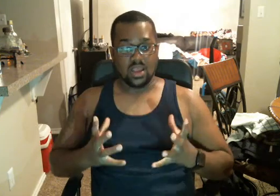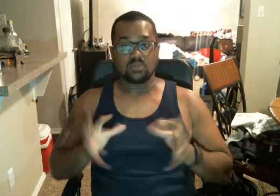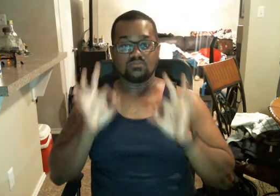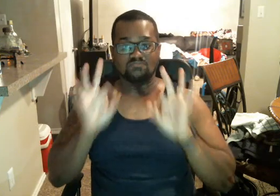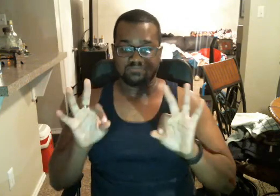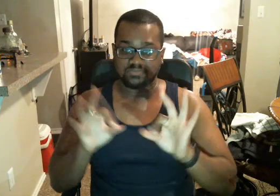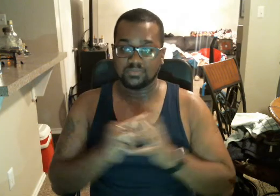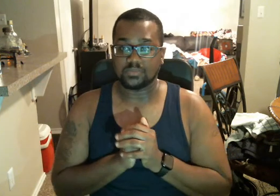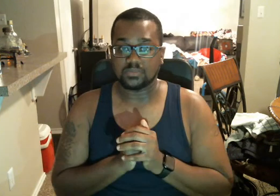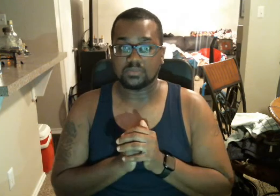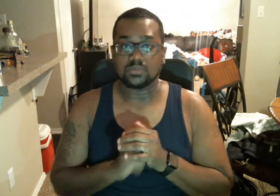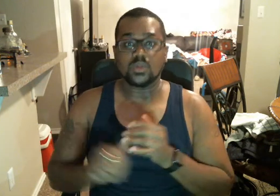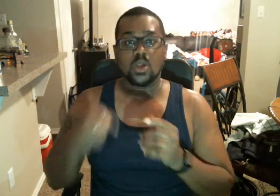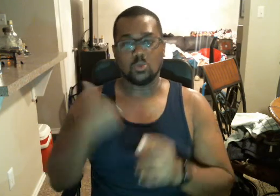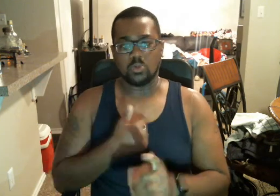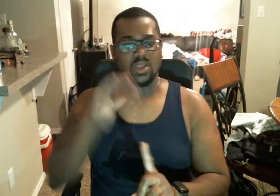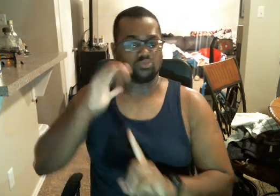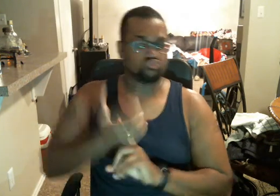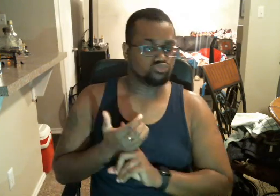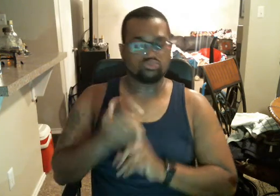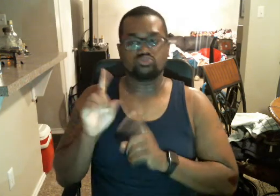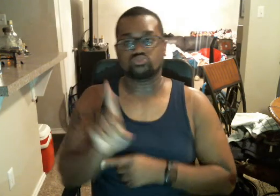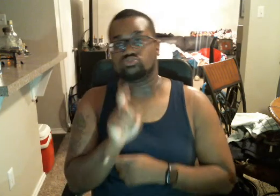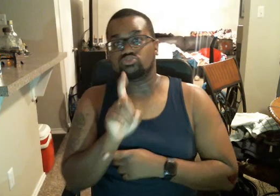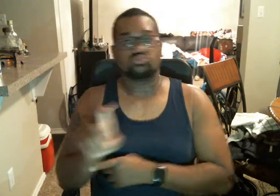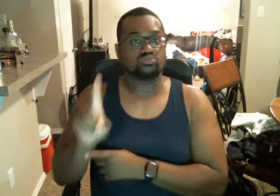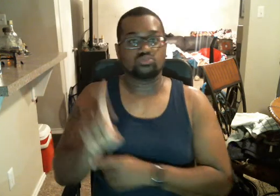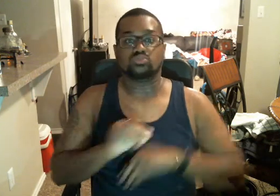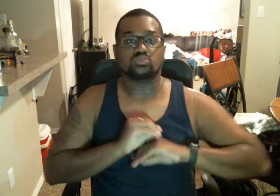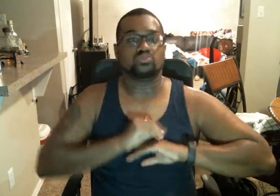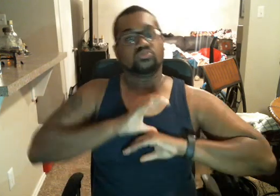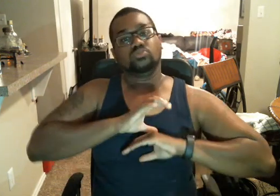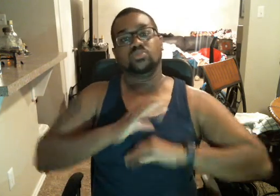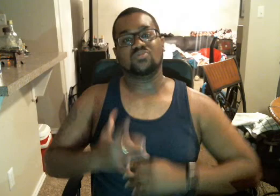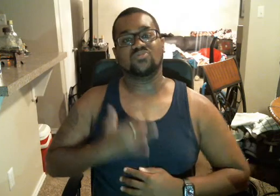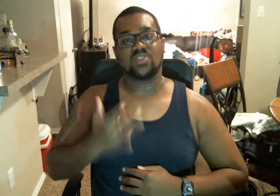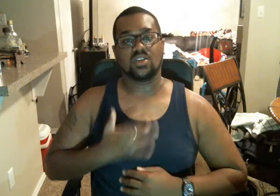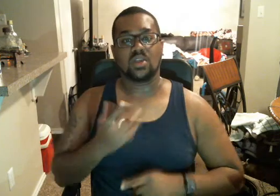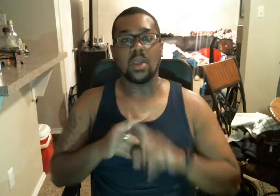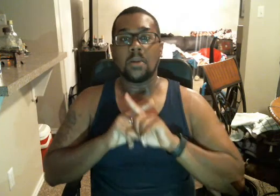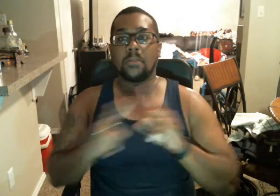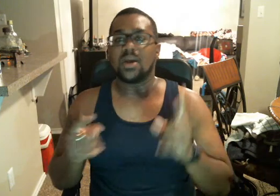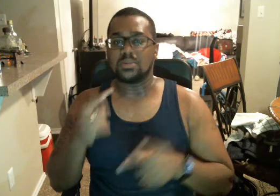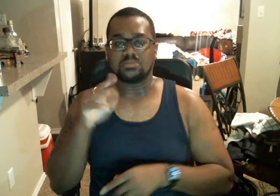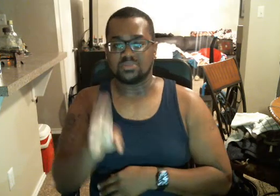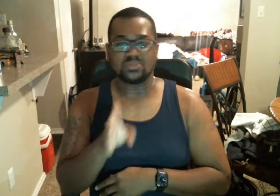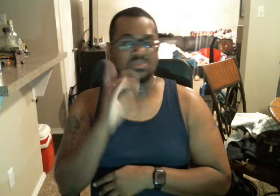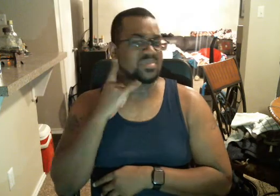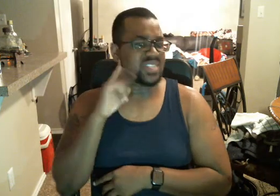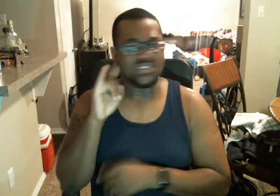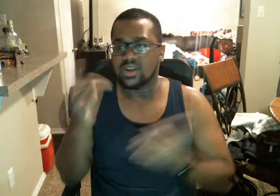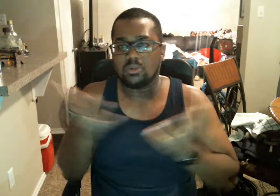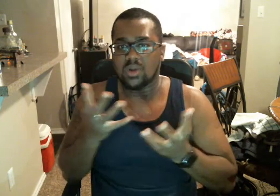with this swagger. Very seldom do we hear people say, you know what? When I'm struggling, I do not believe in